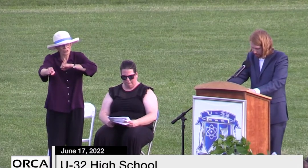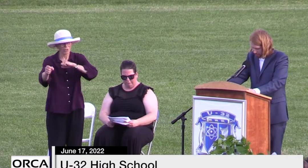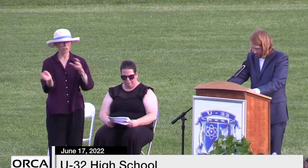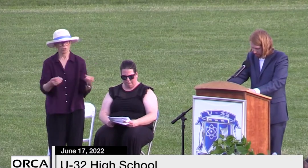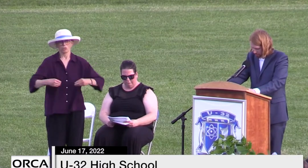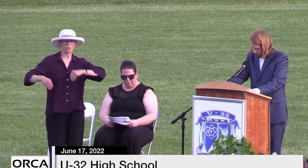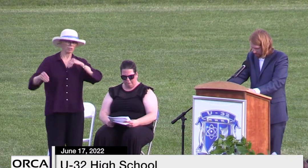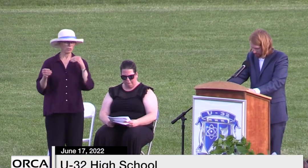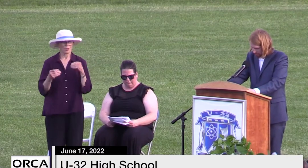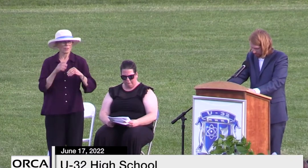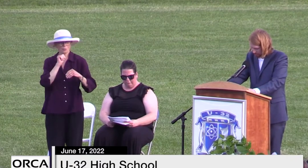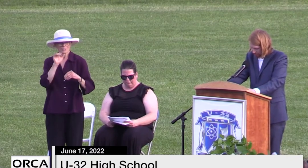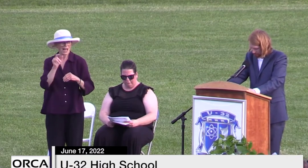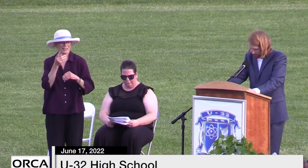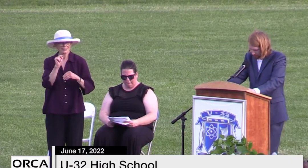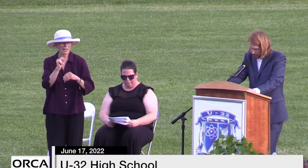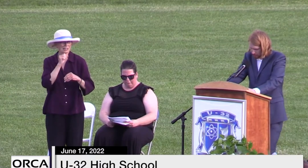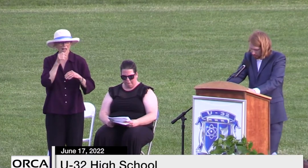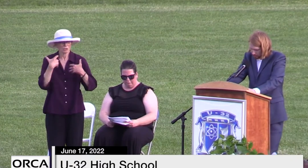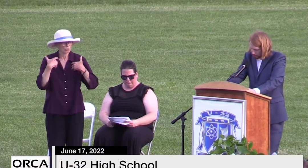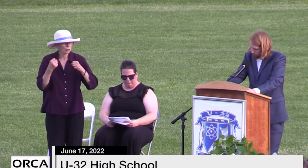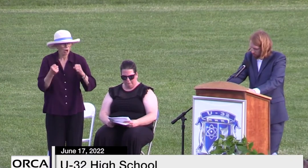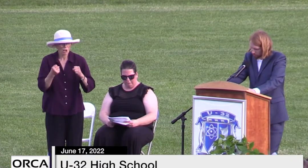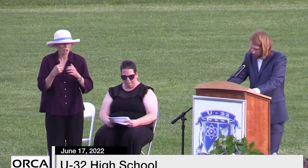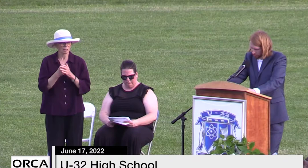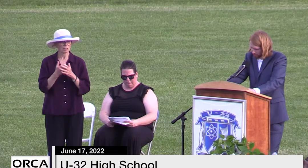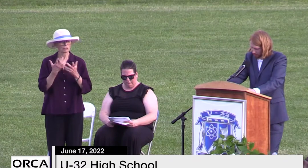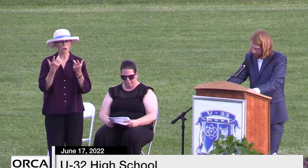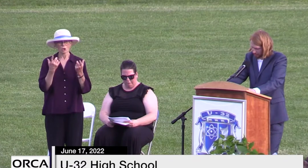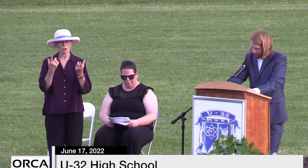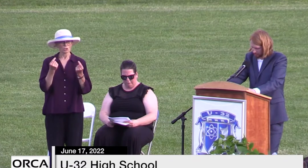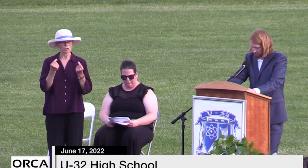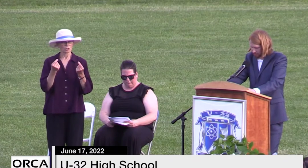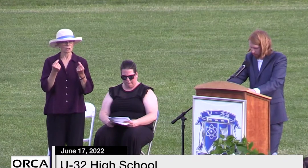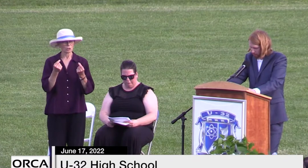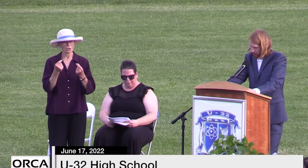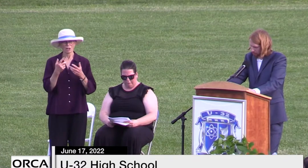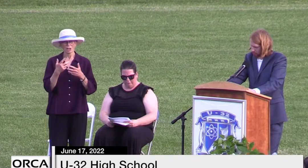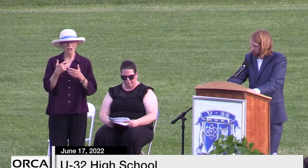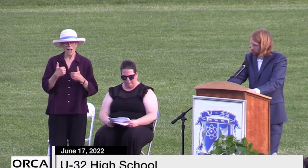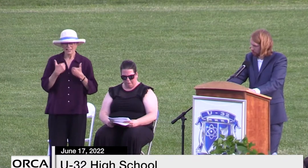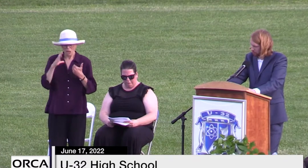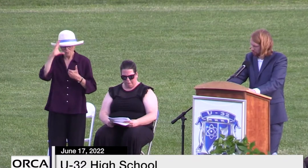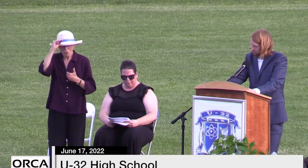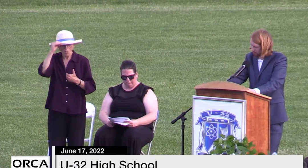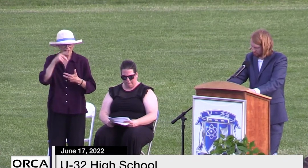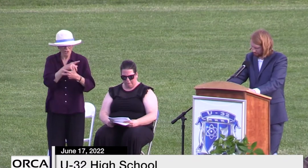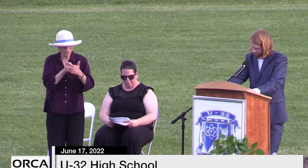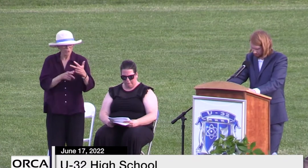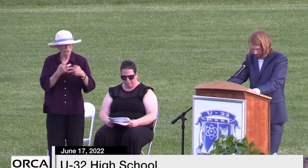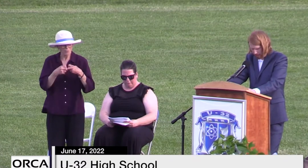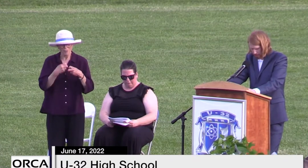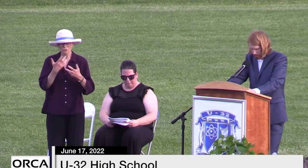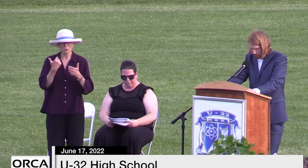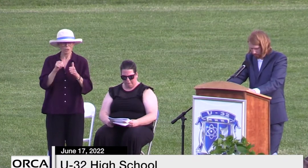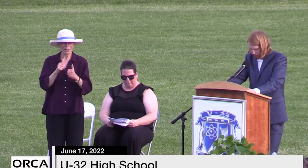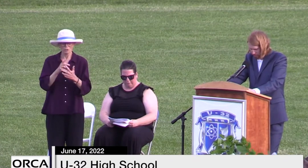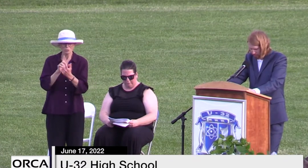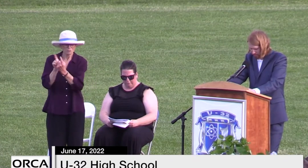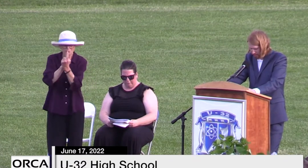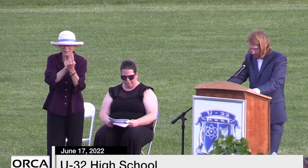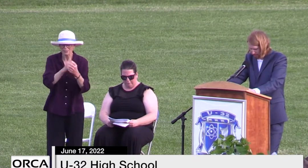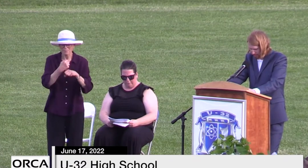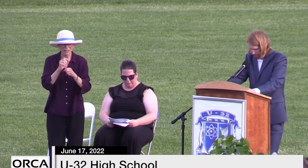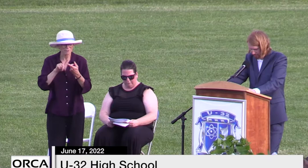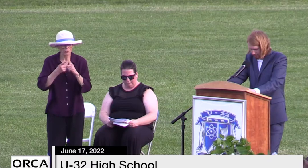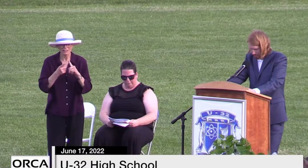they weren't as tight and strong as they should have been. So what a trio of things to have as a young boy growing up trying to make friends. So I was put